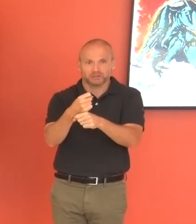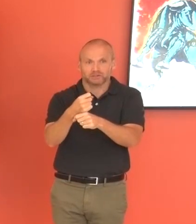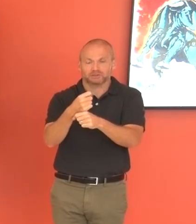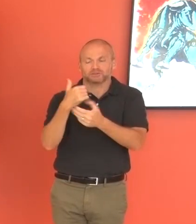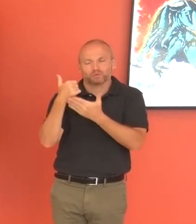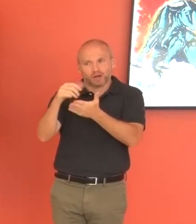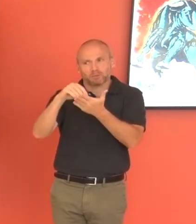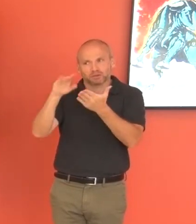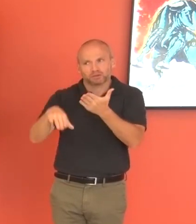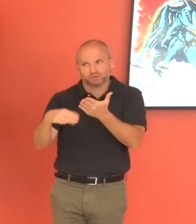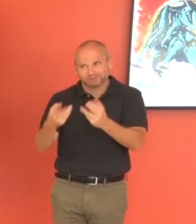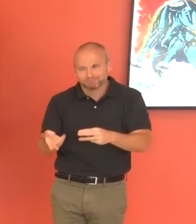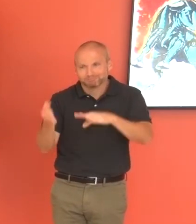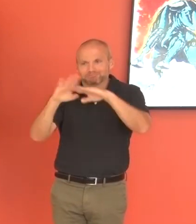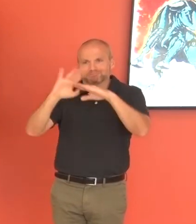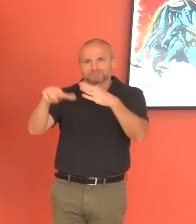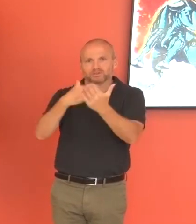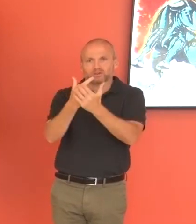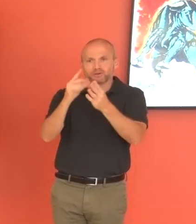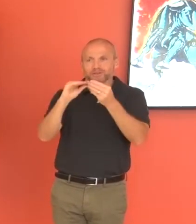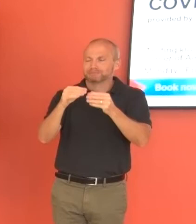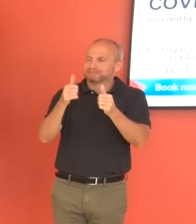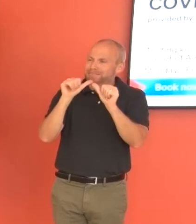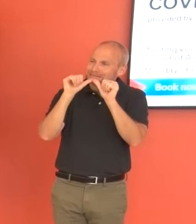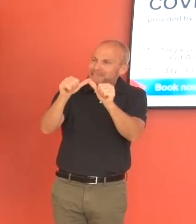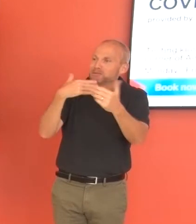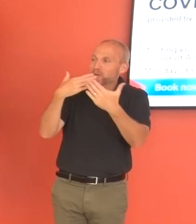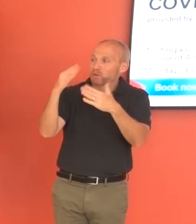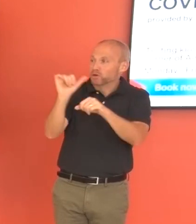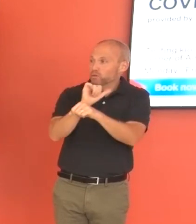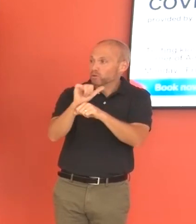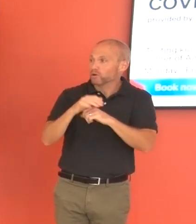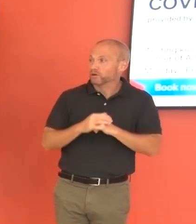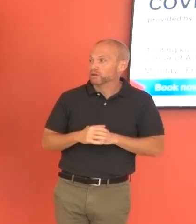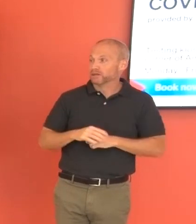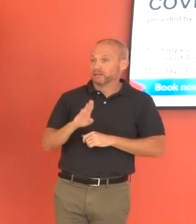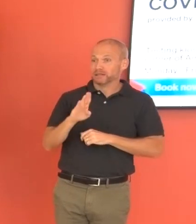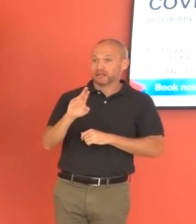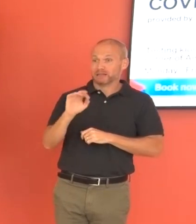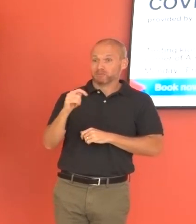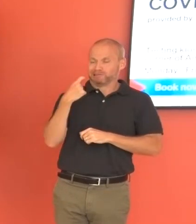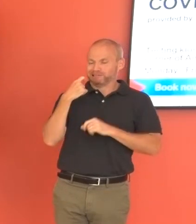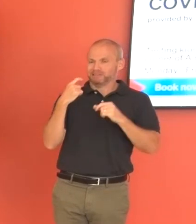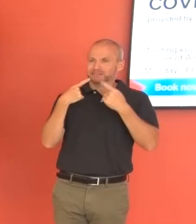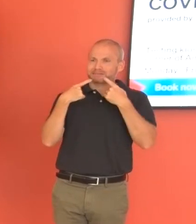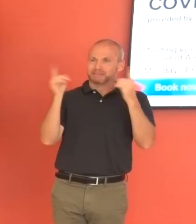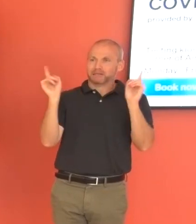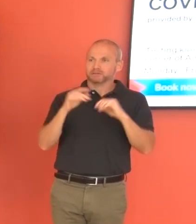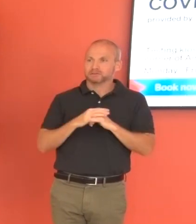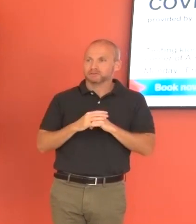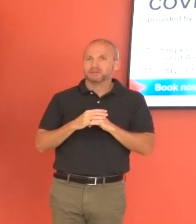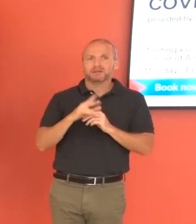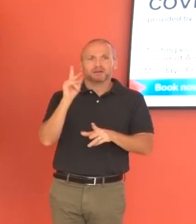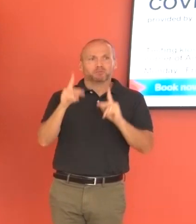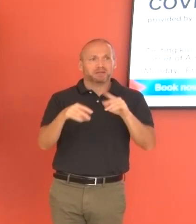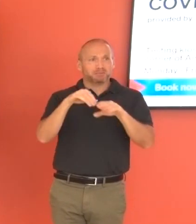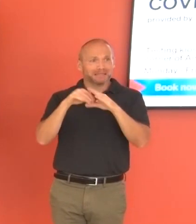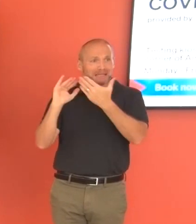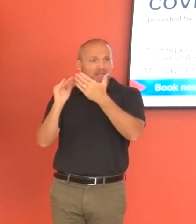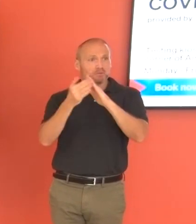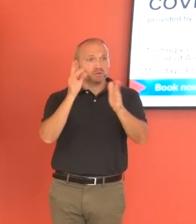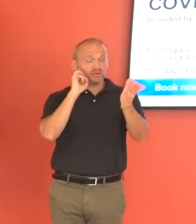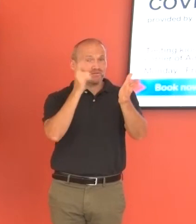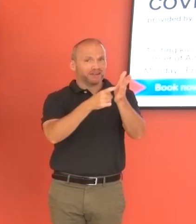happen. So keep up the good work. And like Brett just announced, you know, people in the community